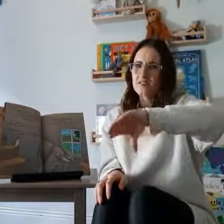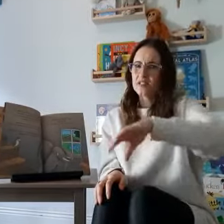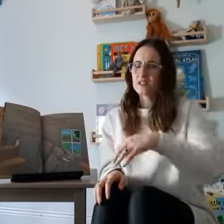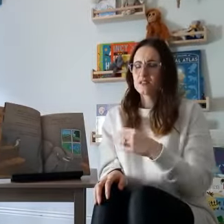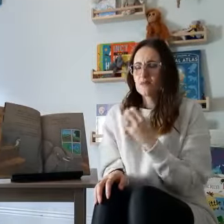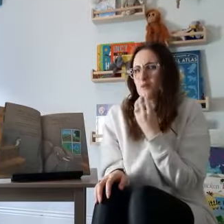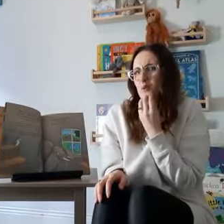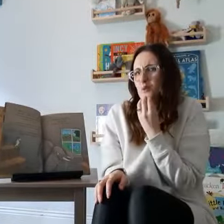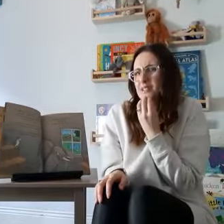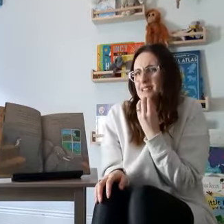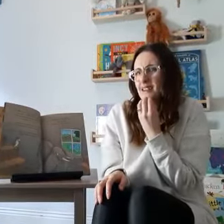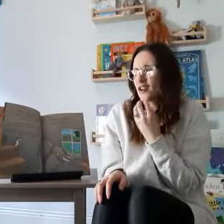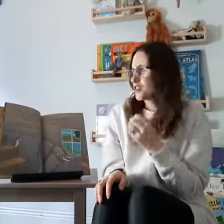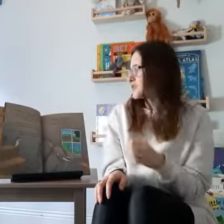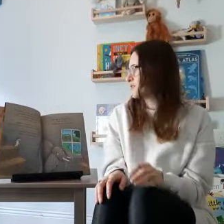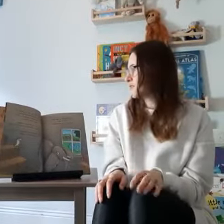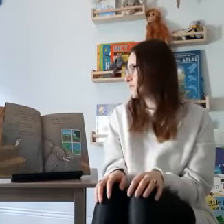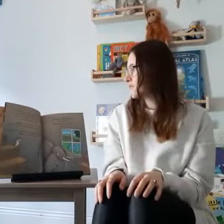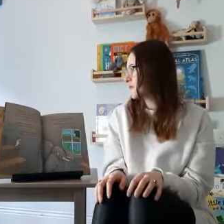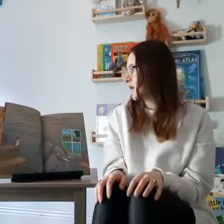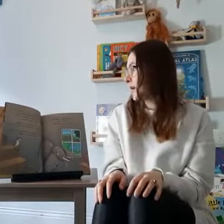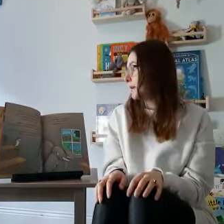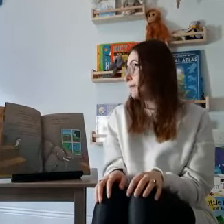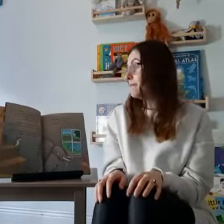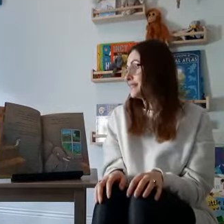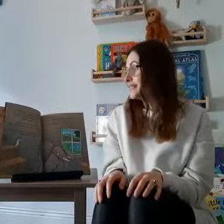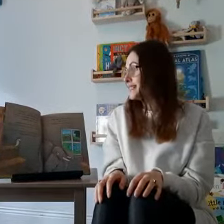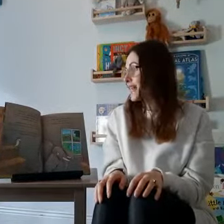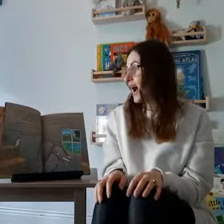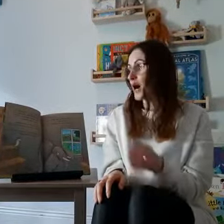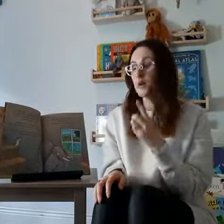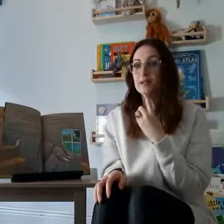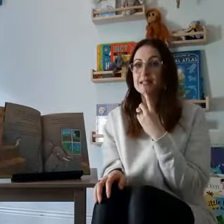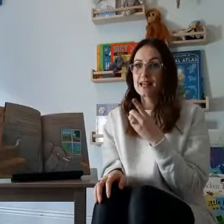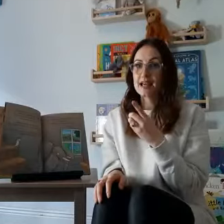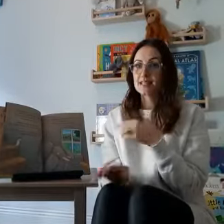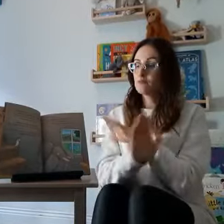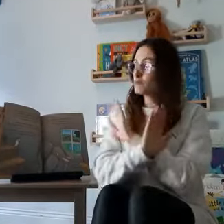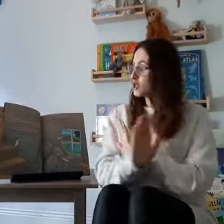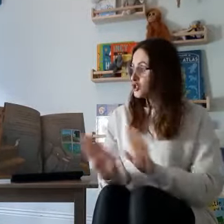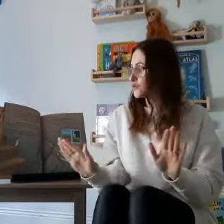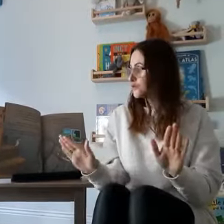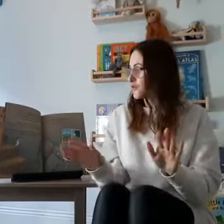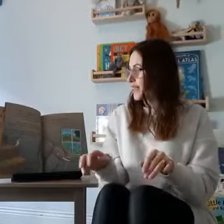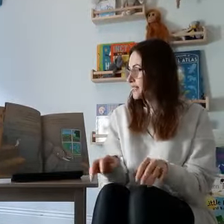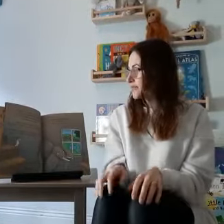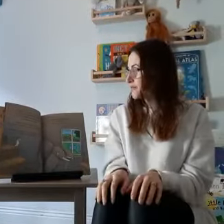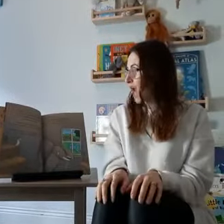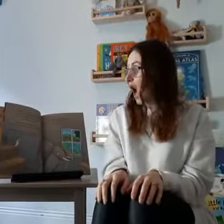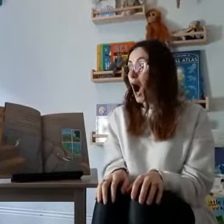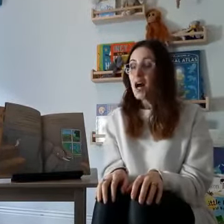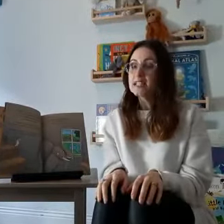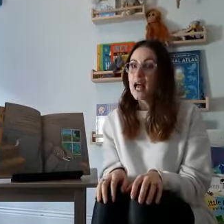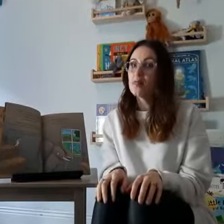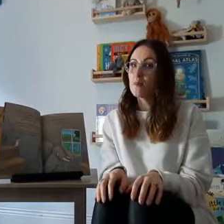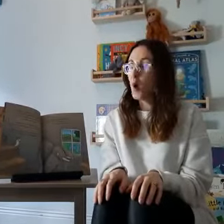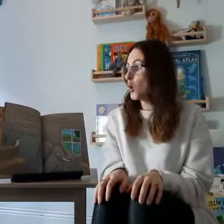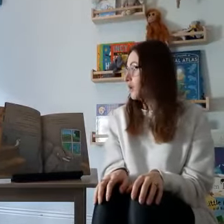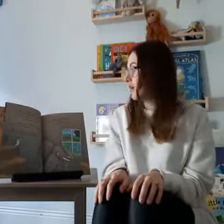Elephant was scared. Mrs. Owl said, "Don't fret. I'll tell them all